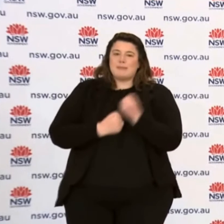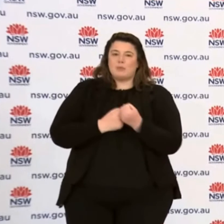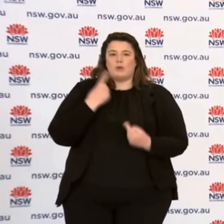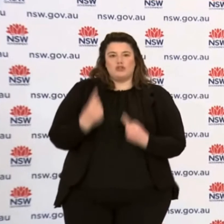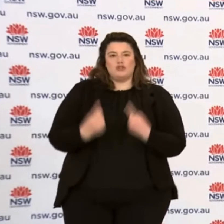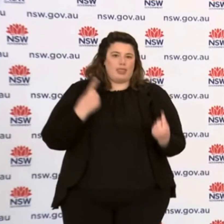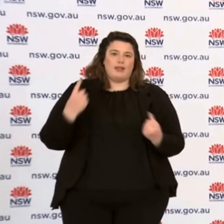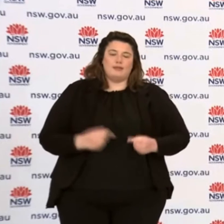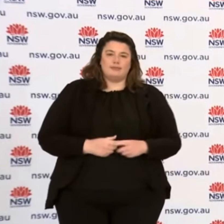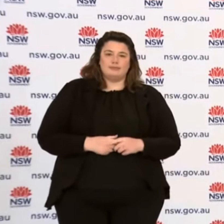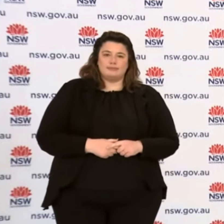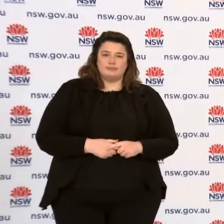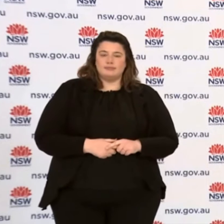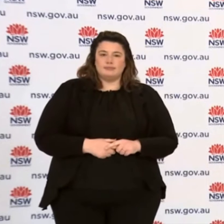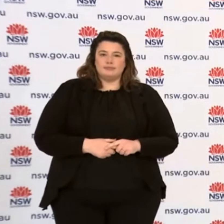It's